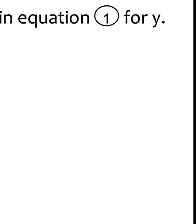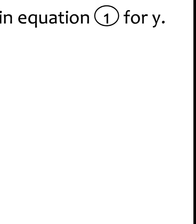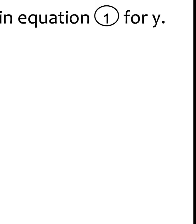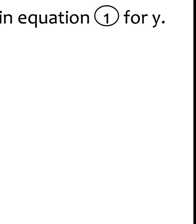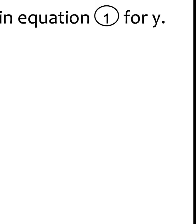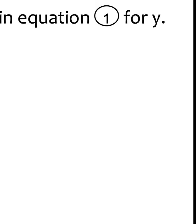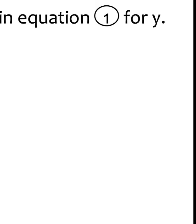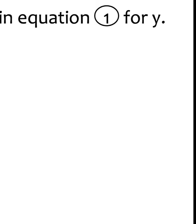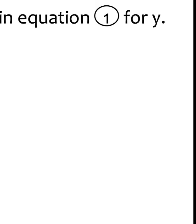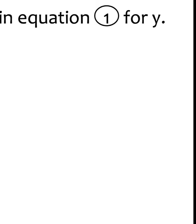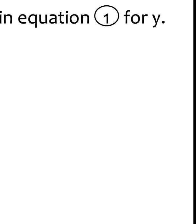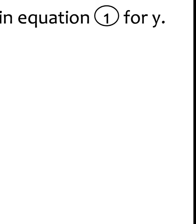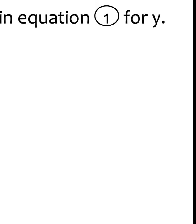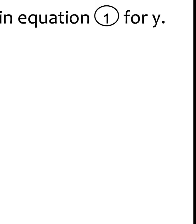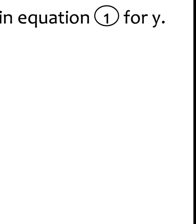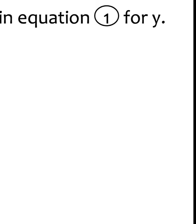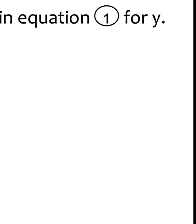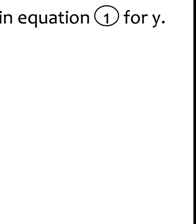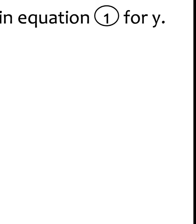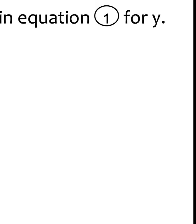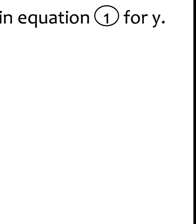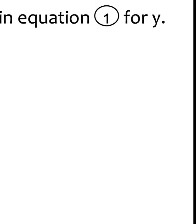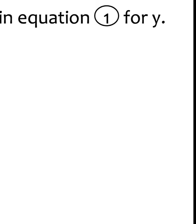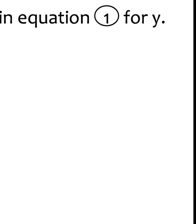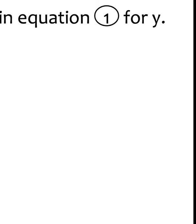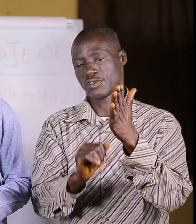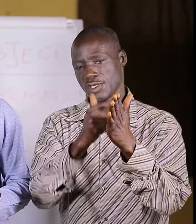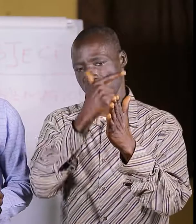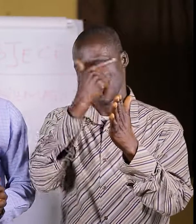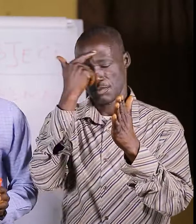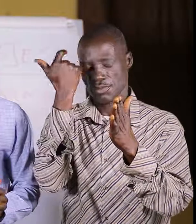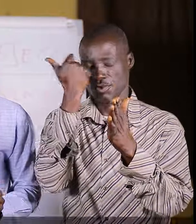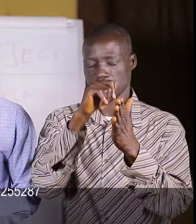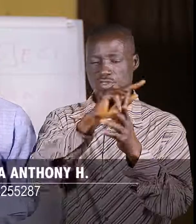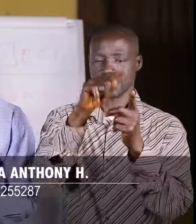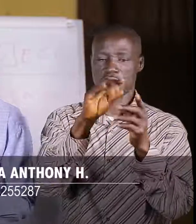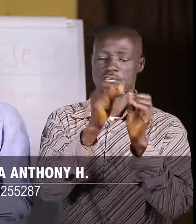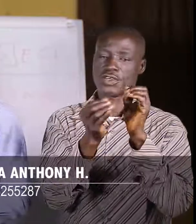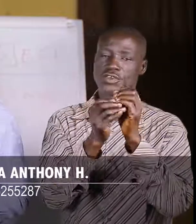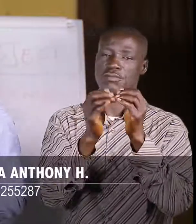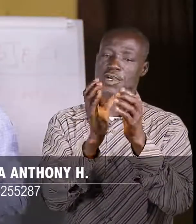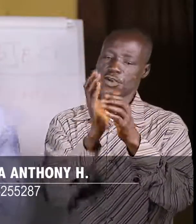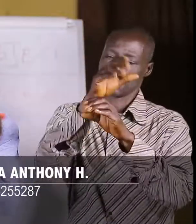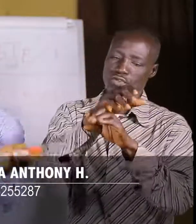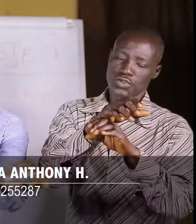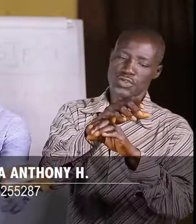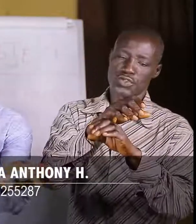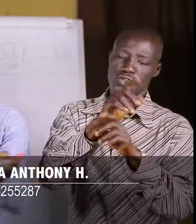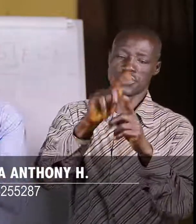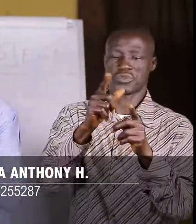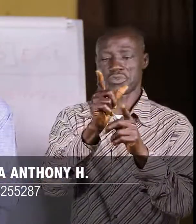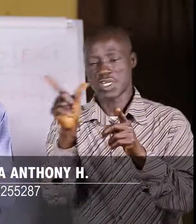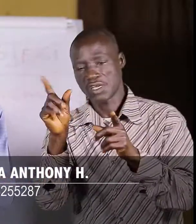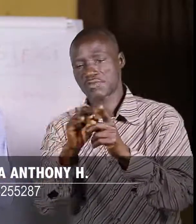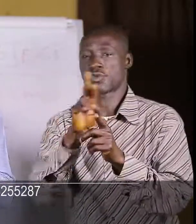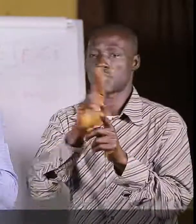7 crosses to the right, becomes minus. Because when a number crosses an equal sign, either to the left